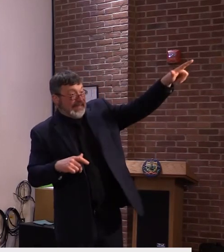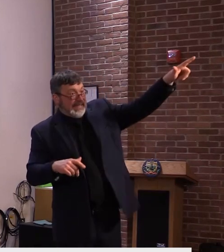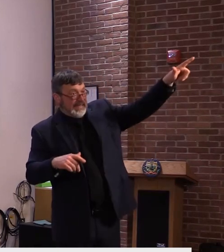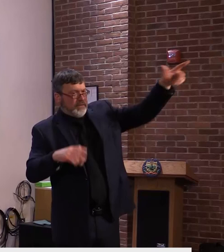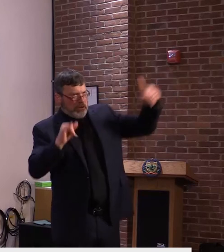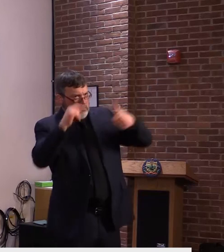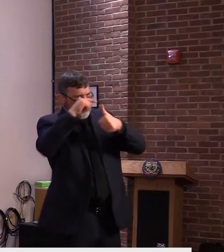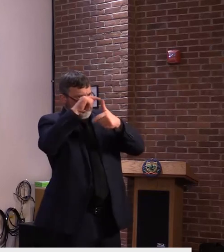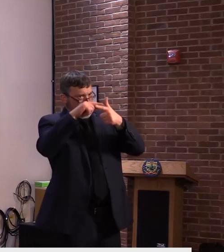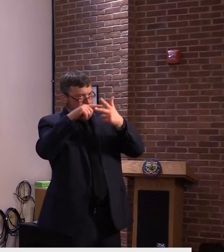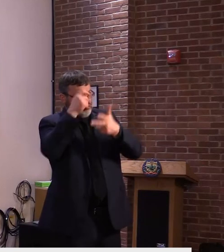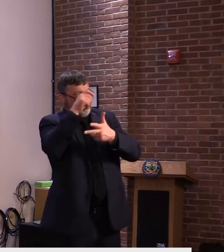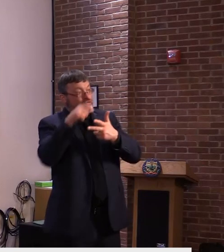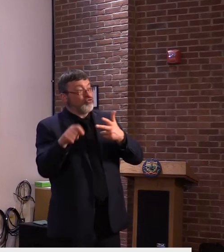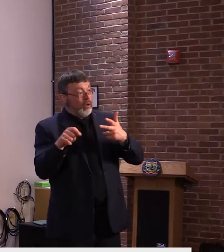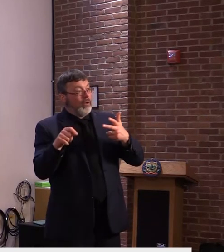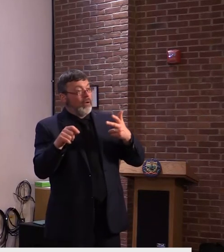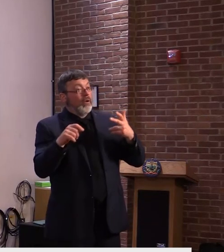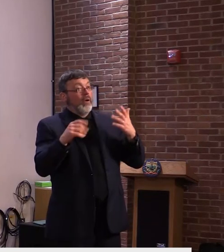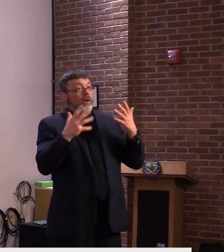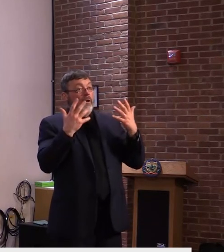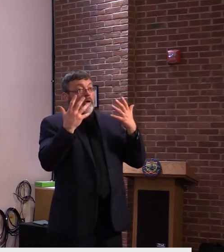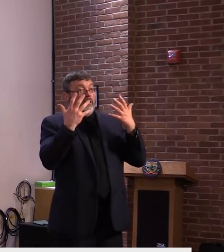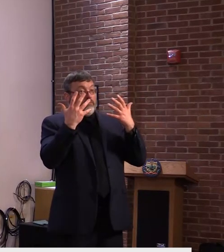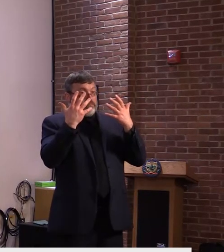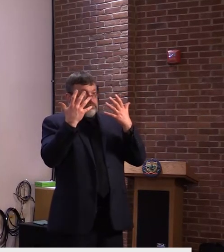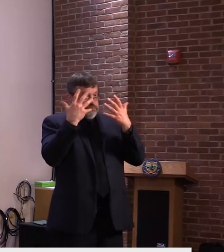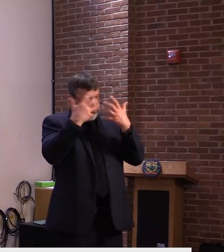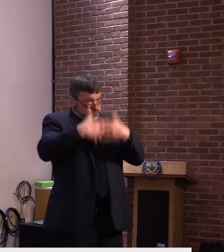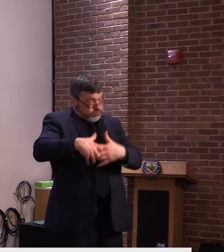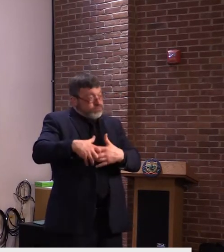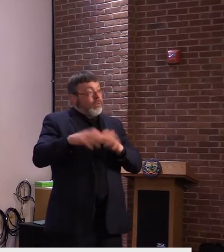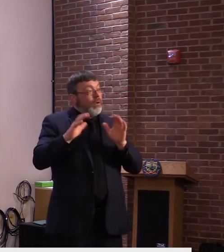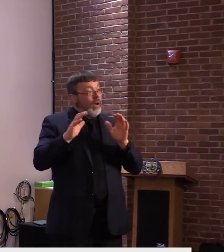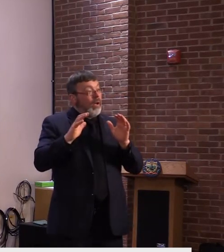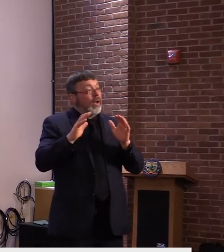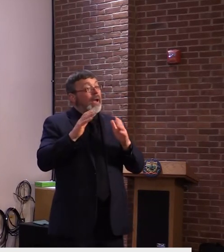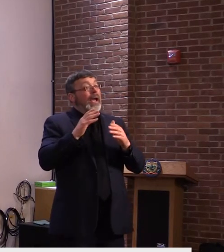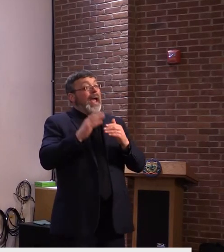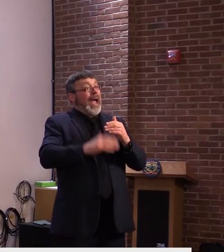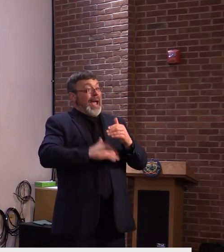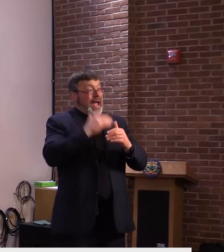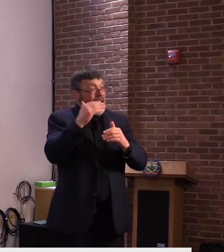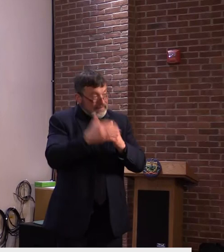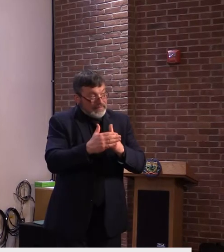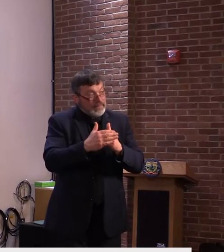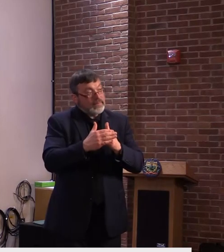would we even be able to think about what we would do.